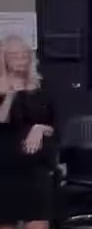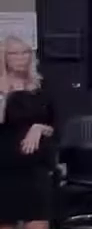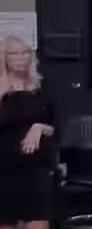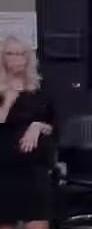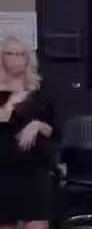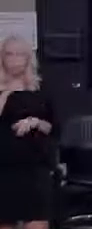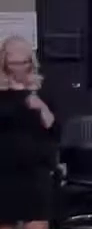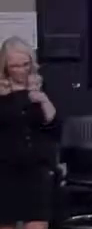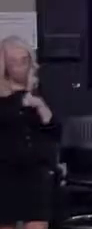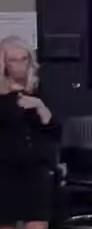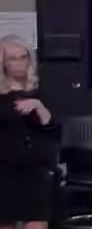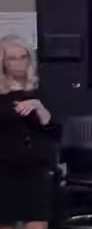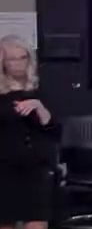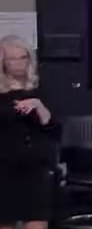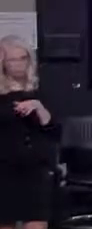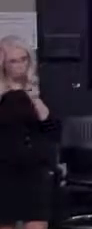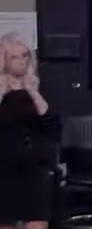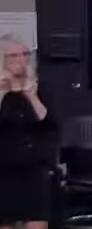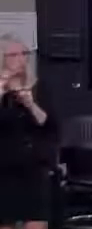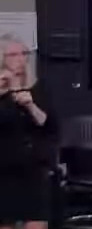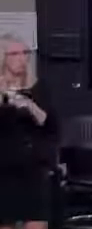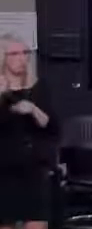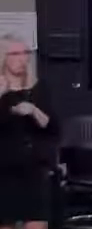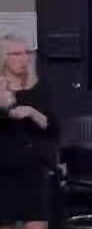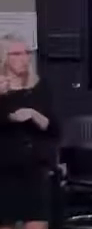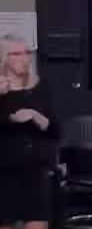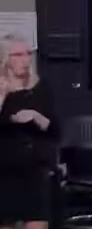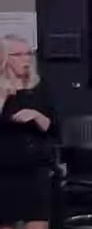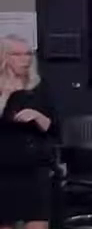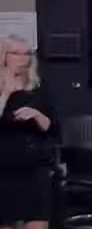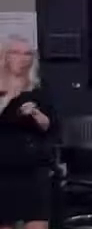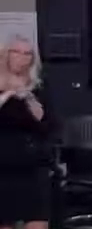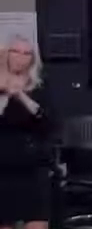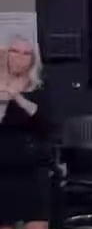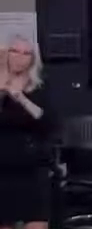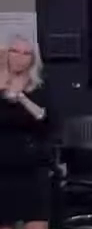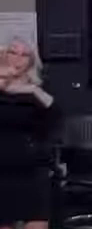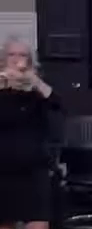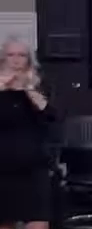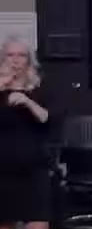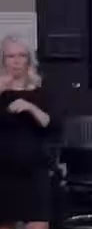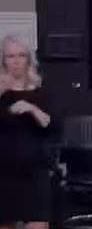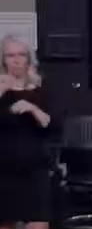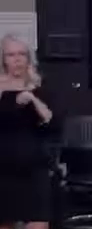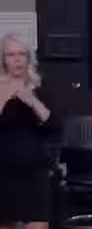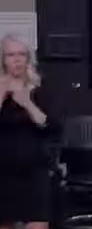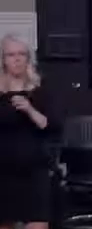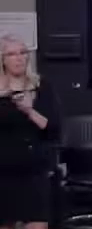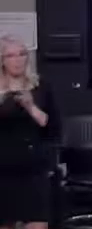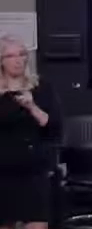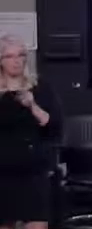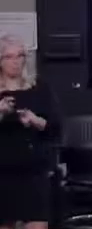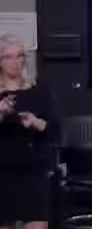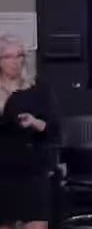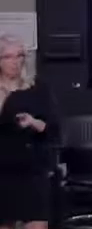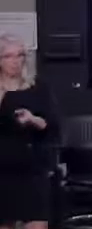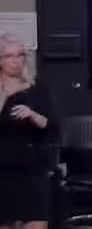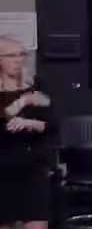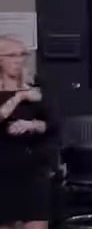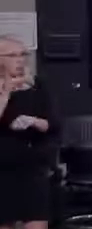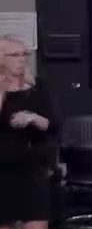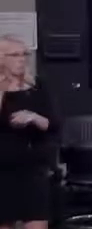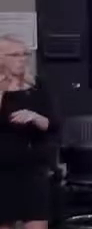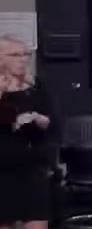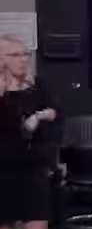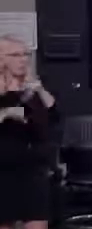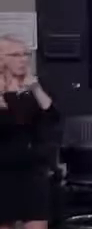having experiences in the park that were going to change the lens on the way families saw the power of the